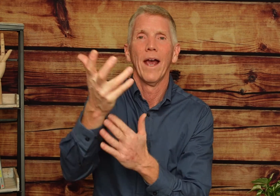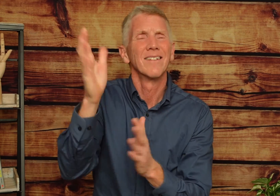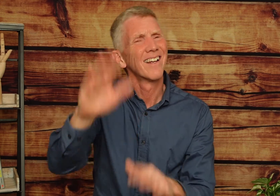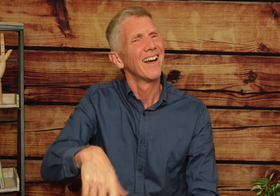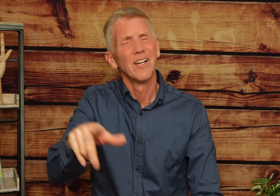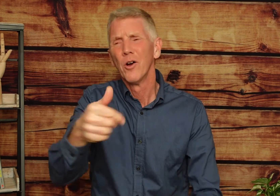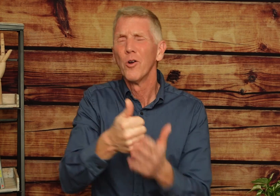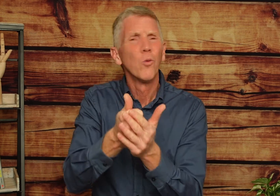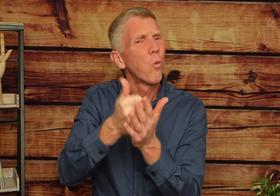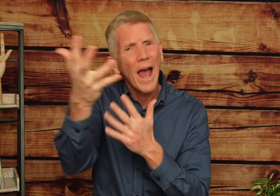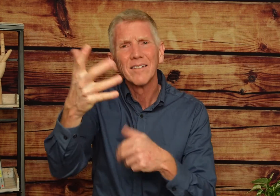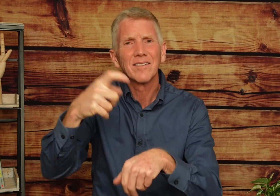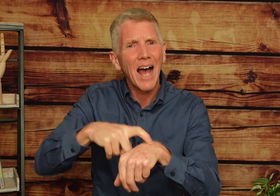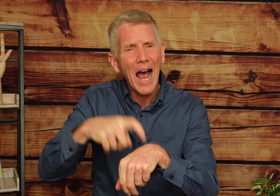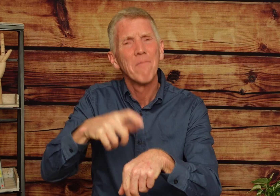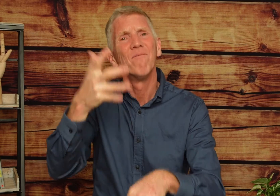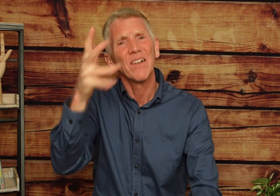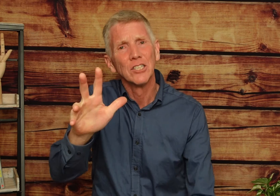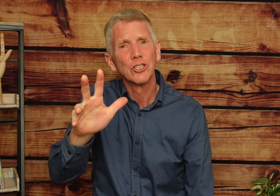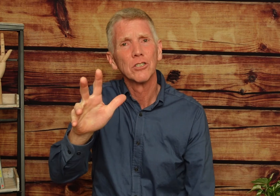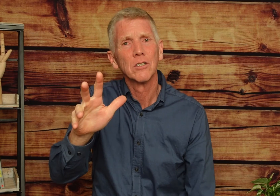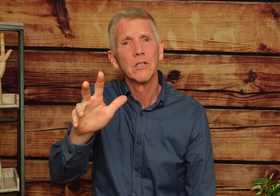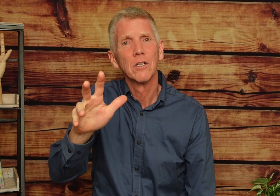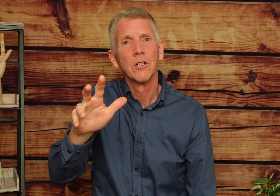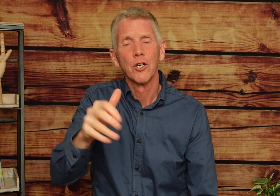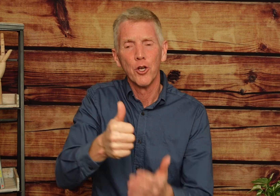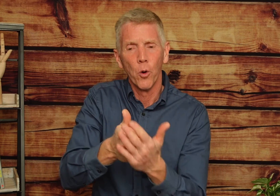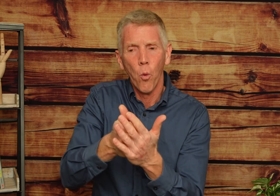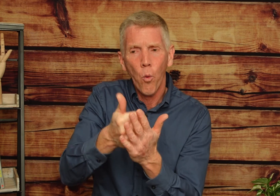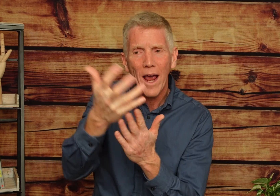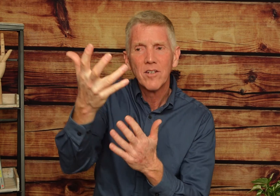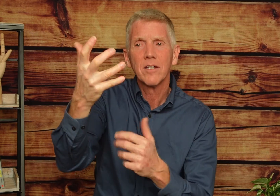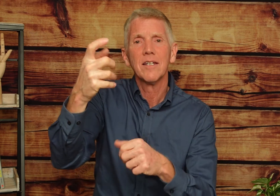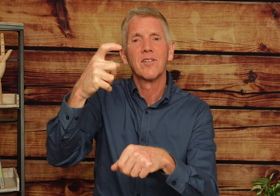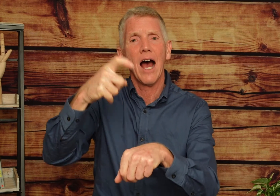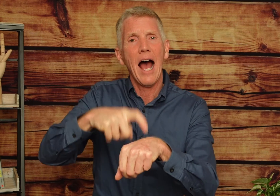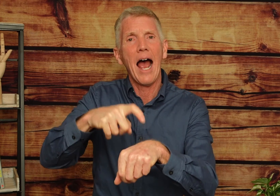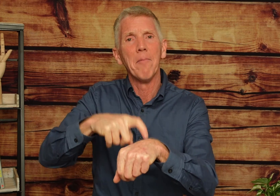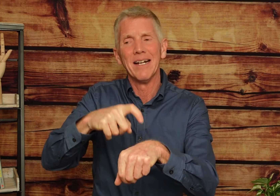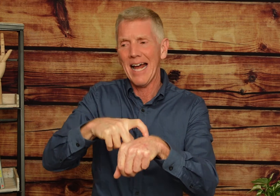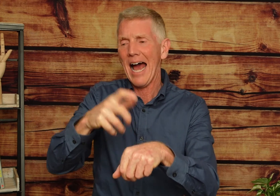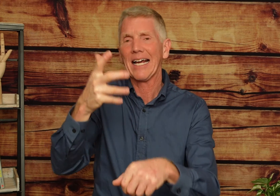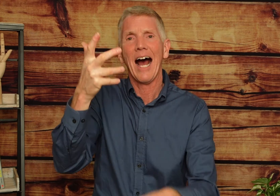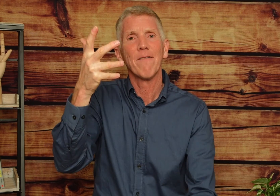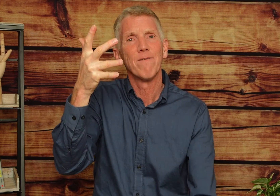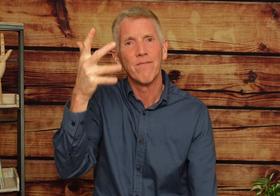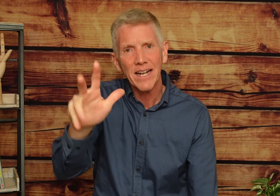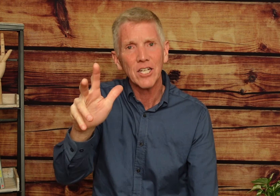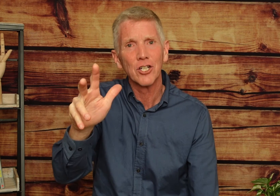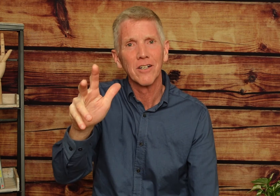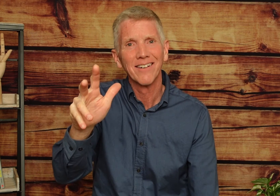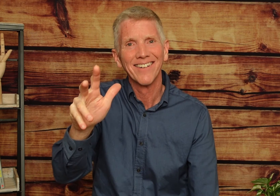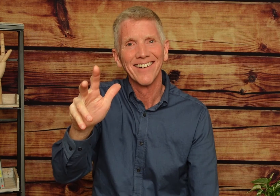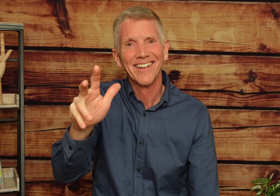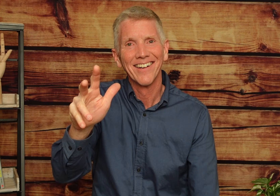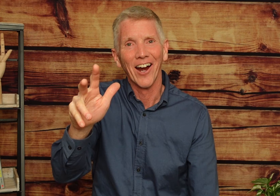Waste. Waste time. Finish. You're wasting time. Knock it off. Finish. All